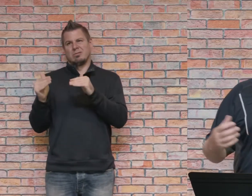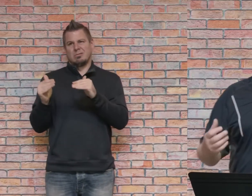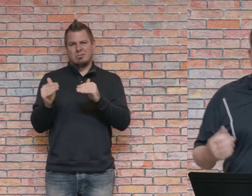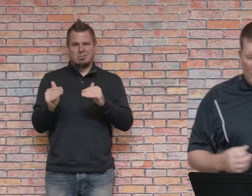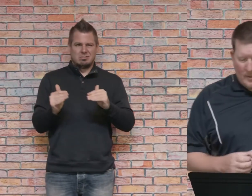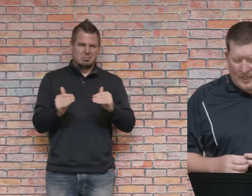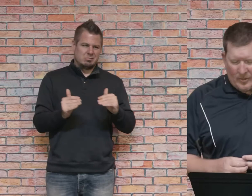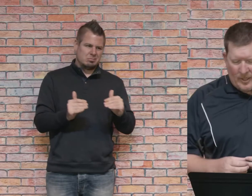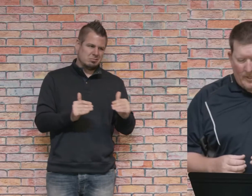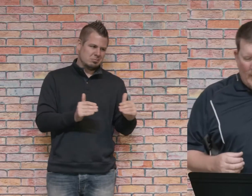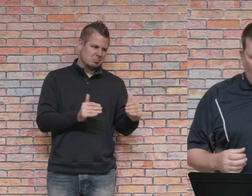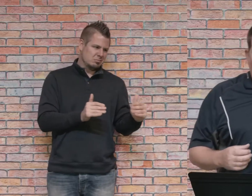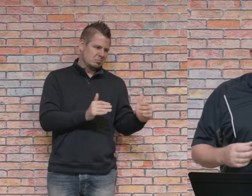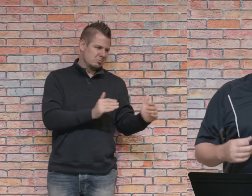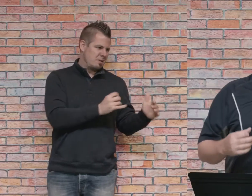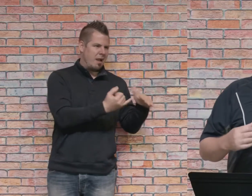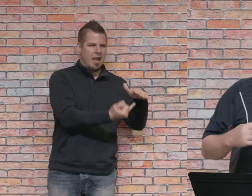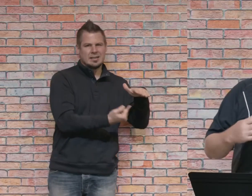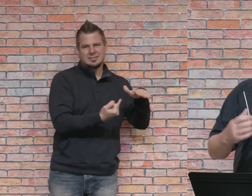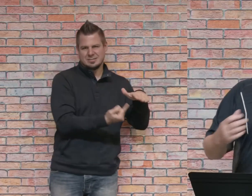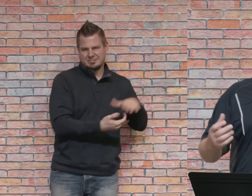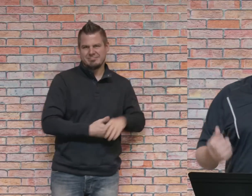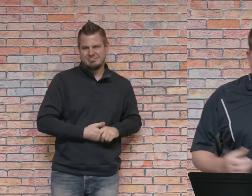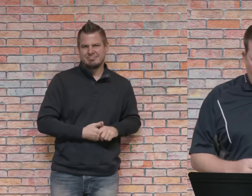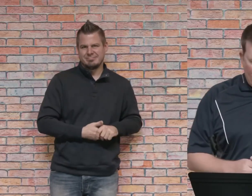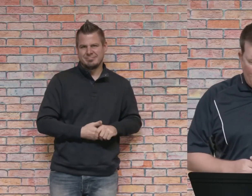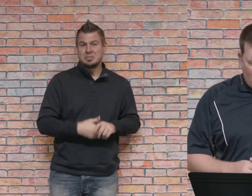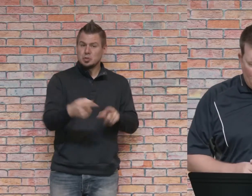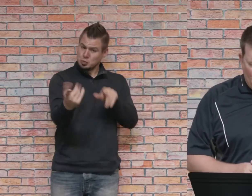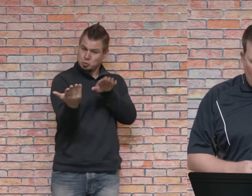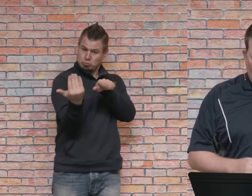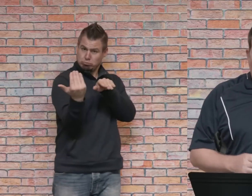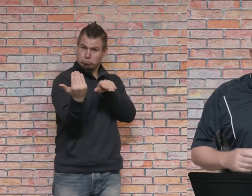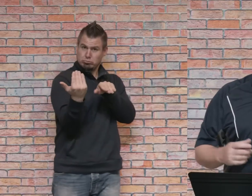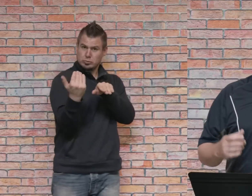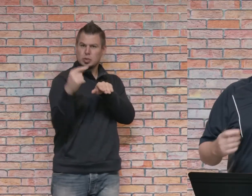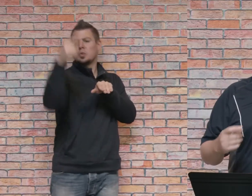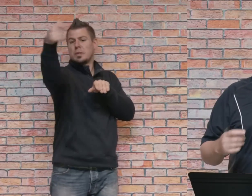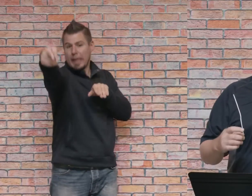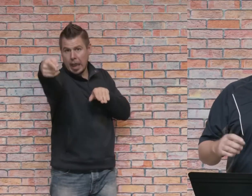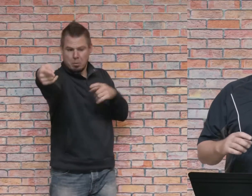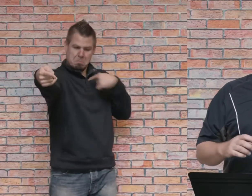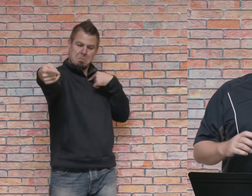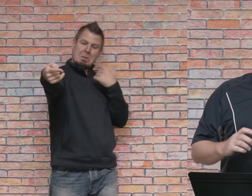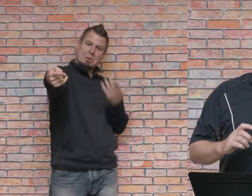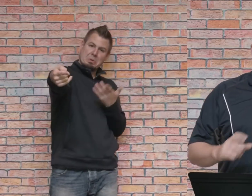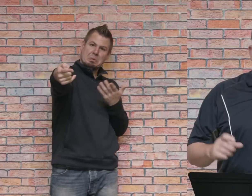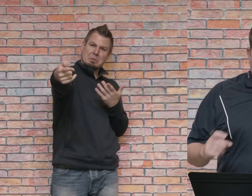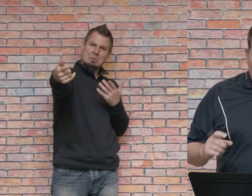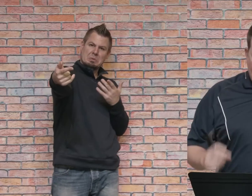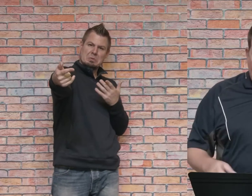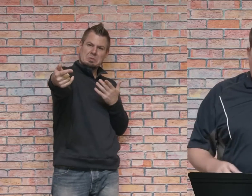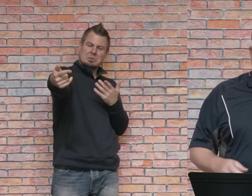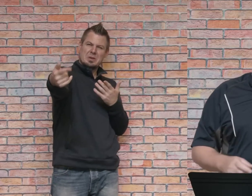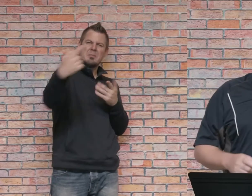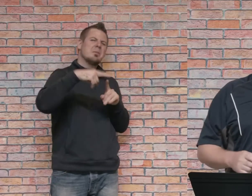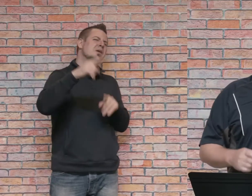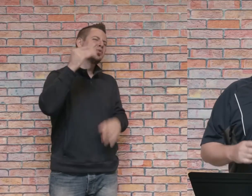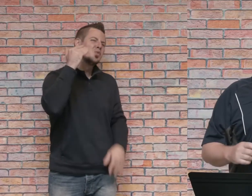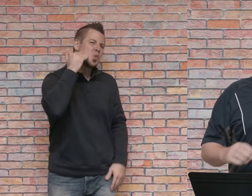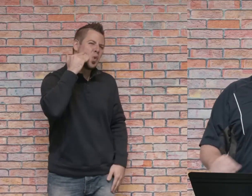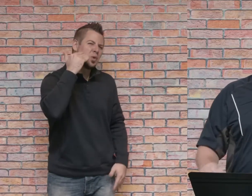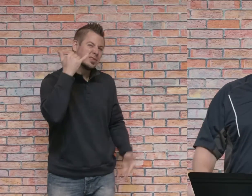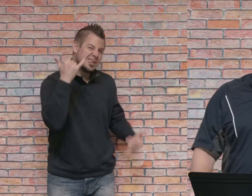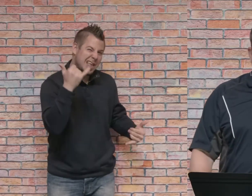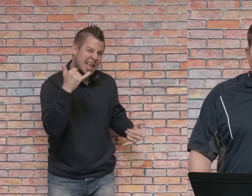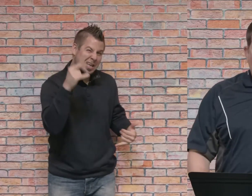we're all watching online right now, and you're on the other side of that screen, but I want you to know this today, that you're